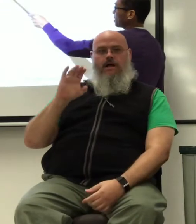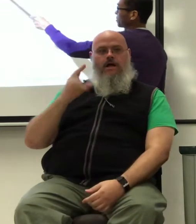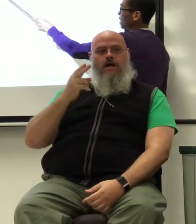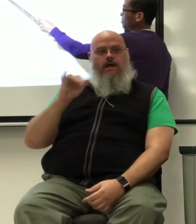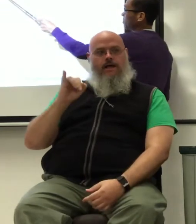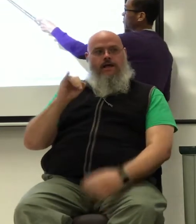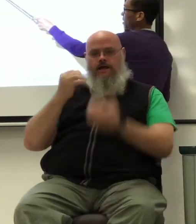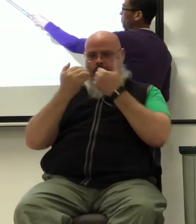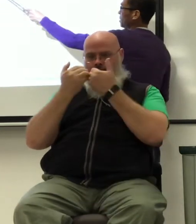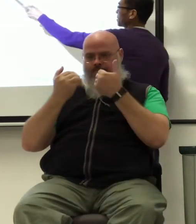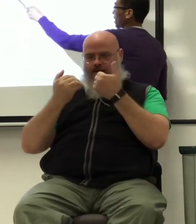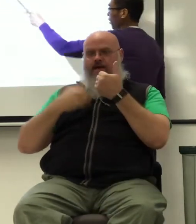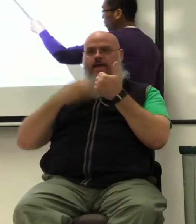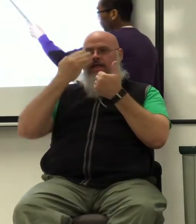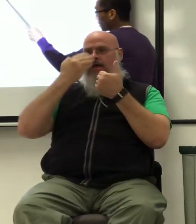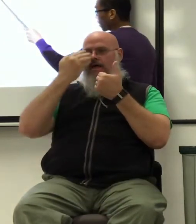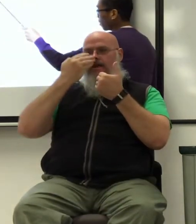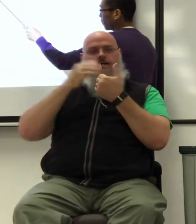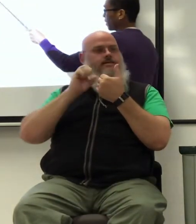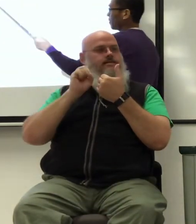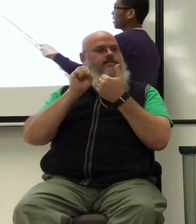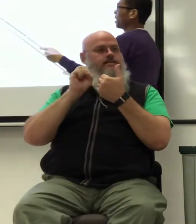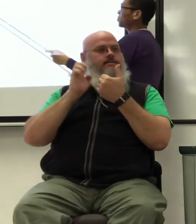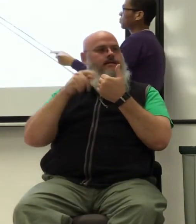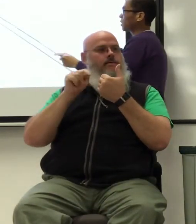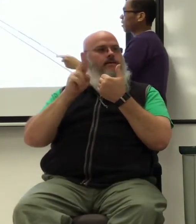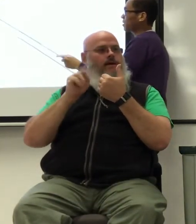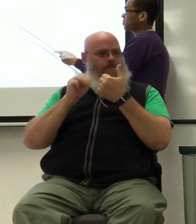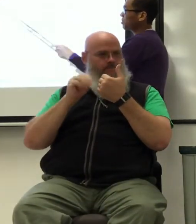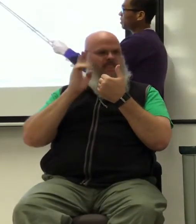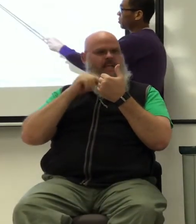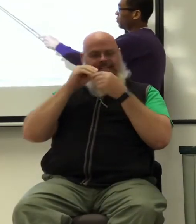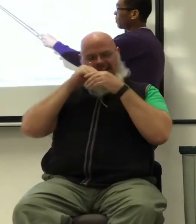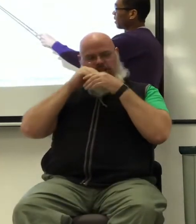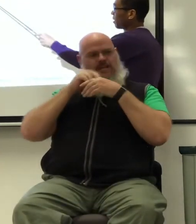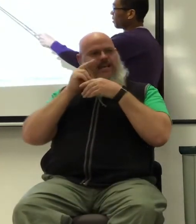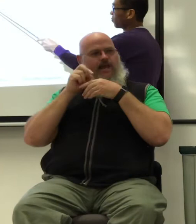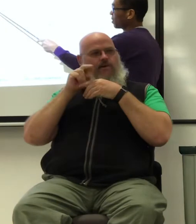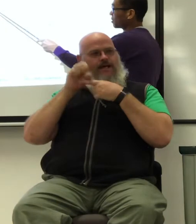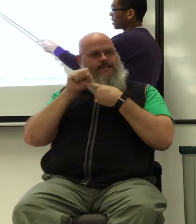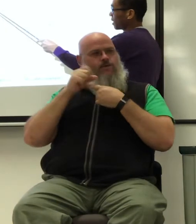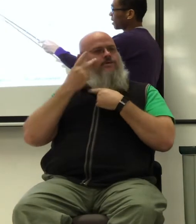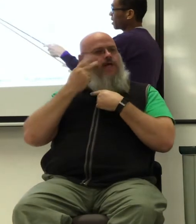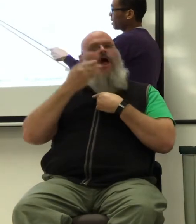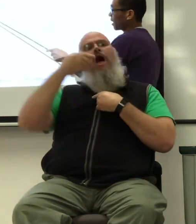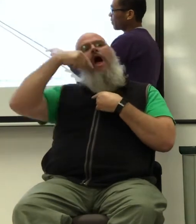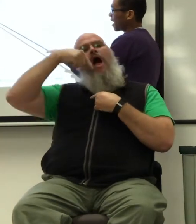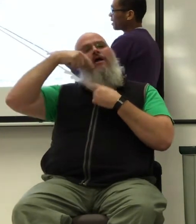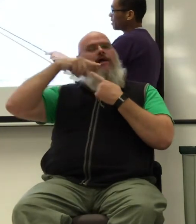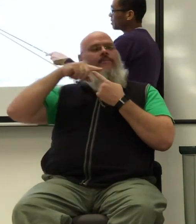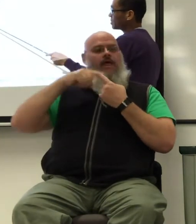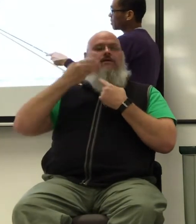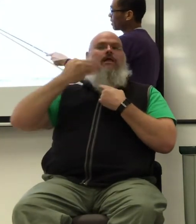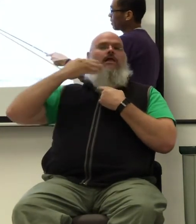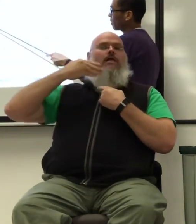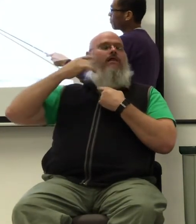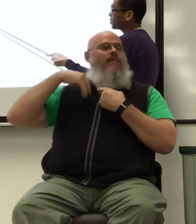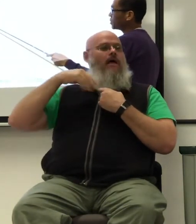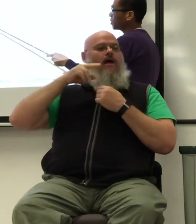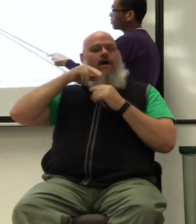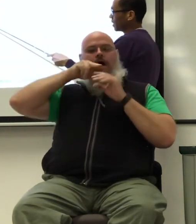by the nasal septum. I mean, this area will be called the internal nares. You see the uvula, the root of the tongue, and that is